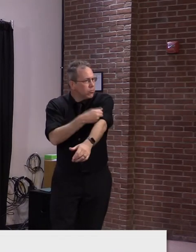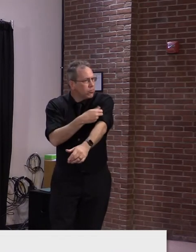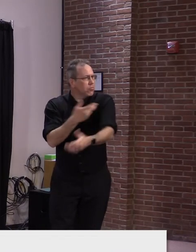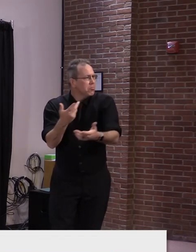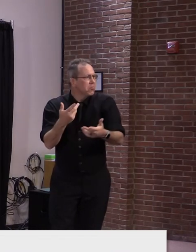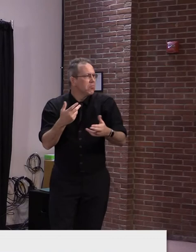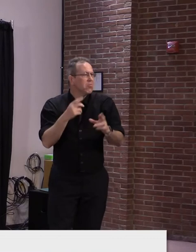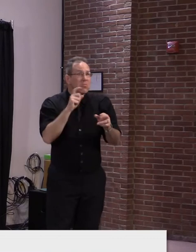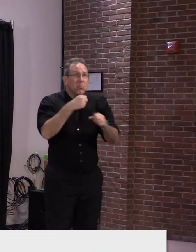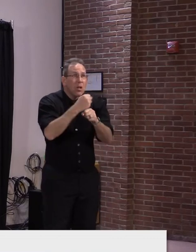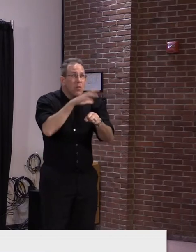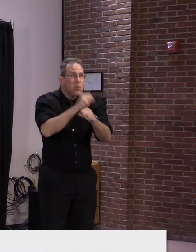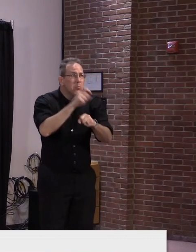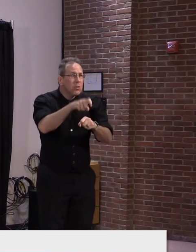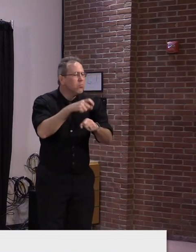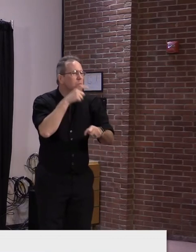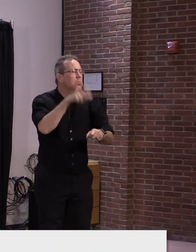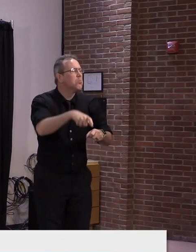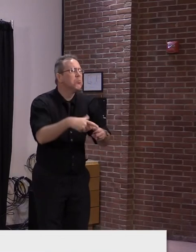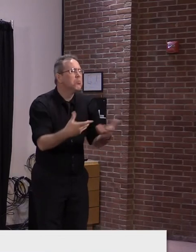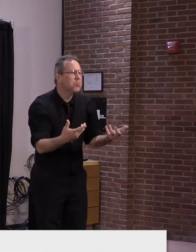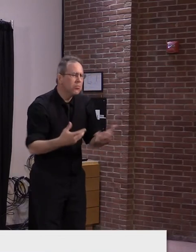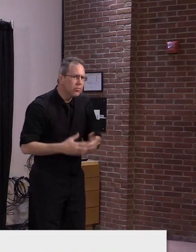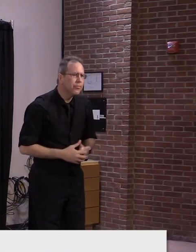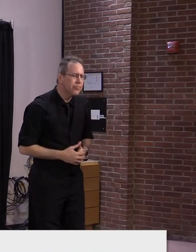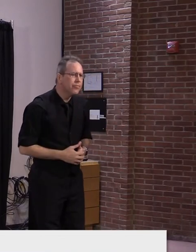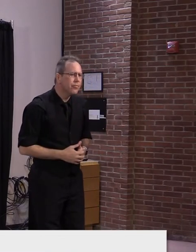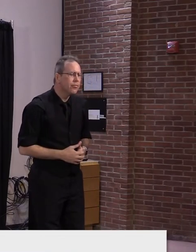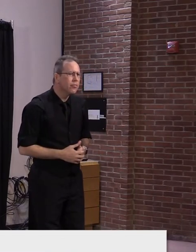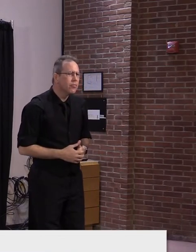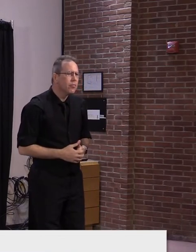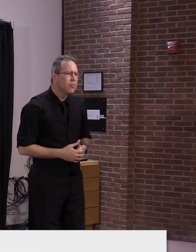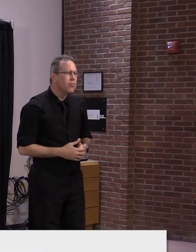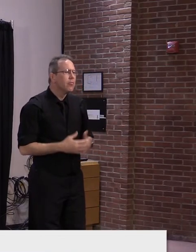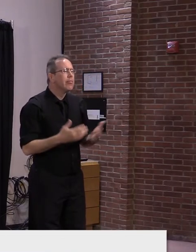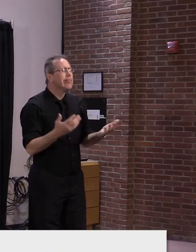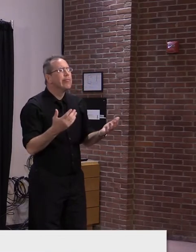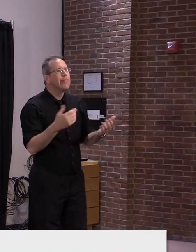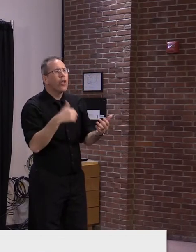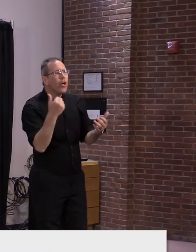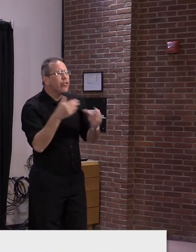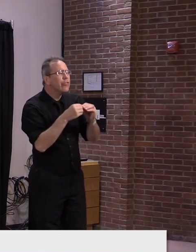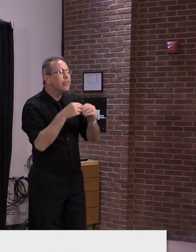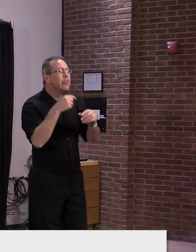that. And we've done, in more remote parts of the state,